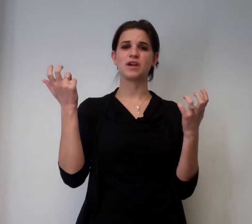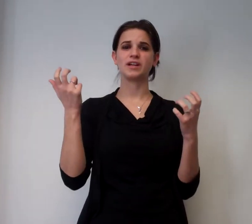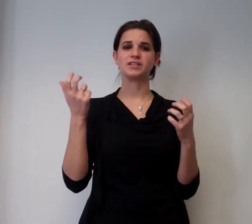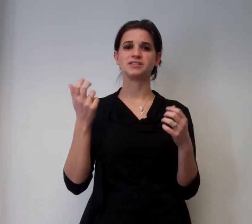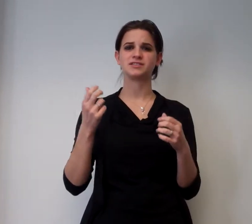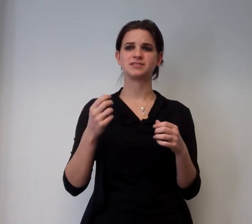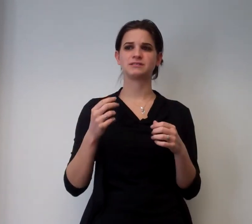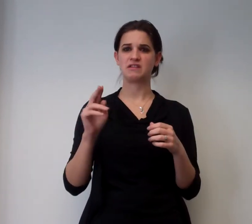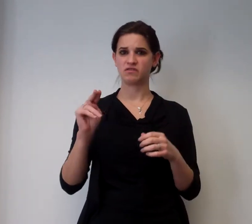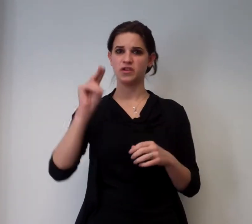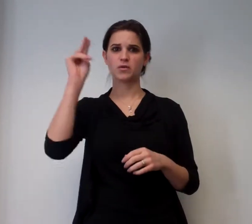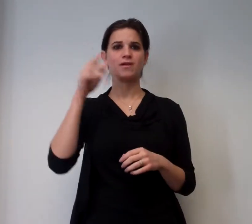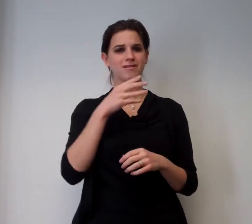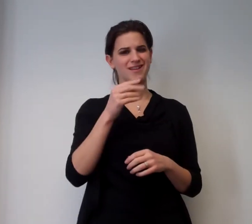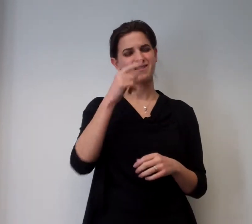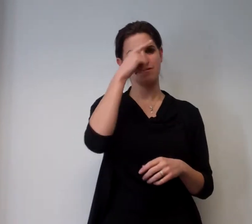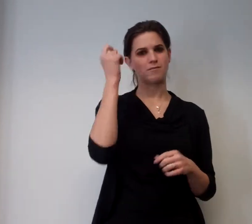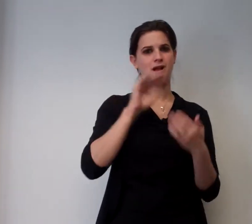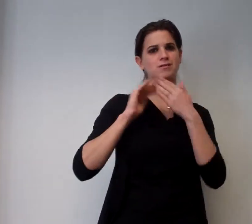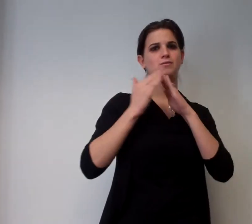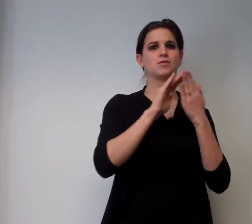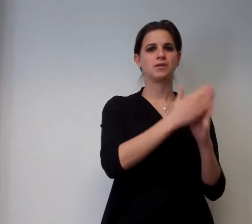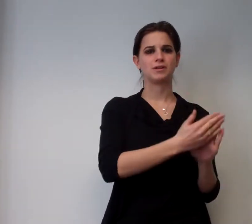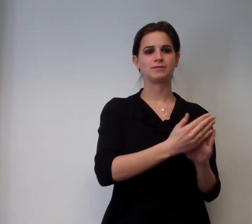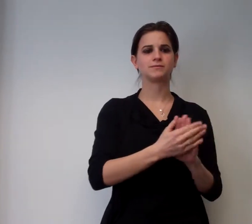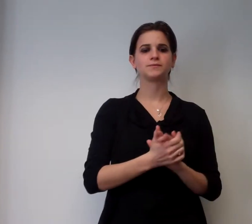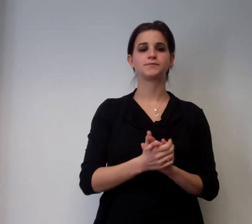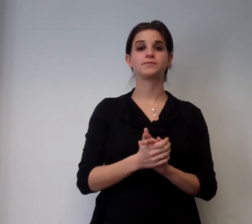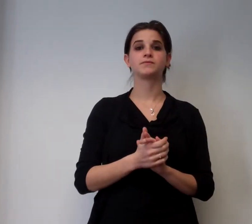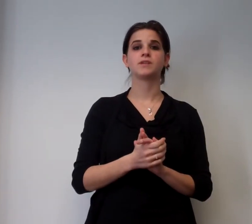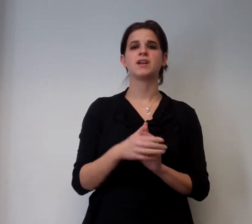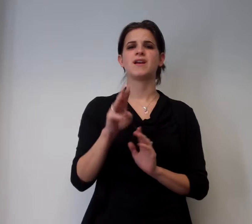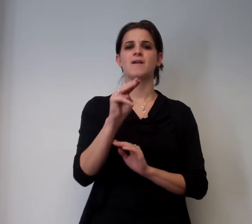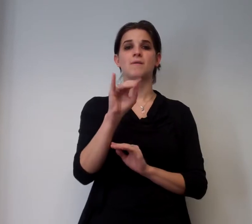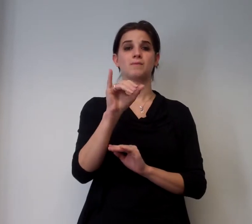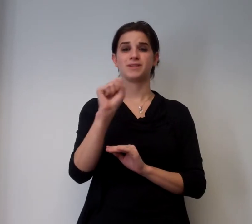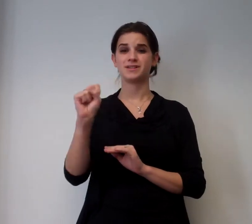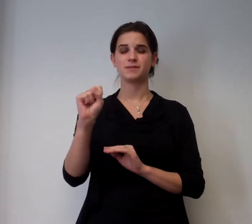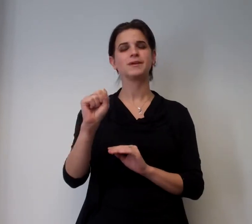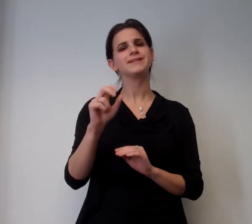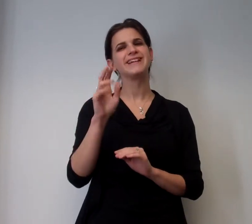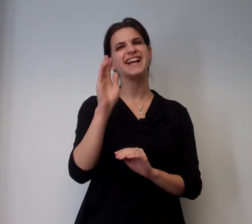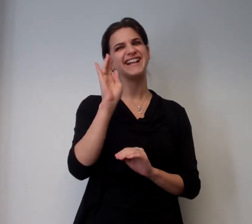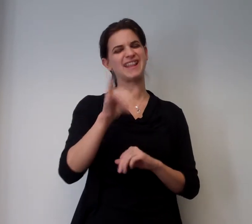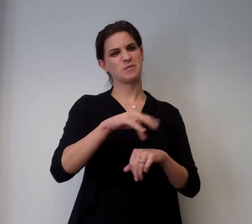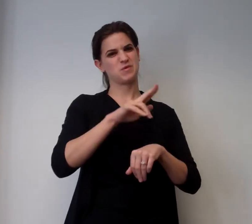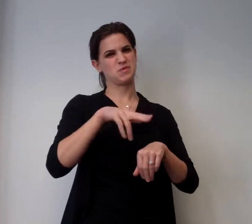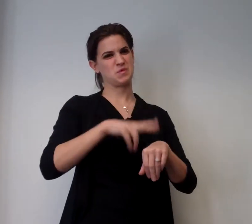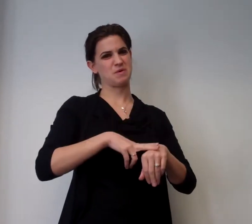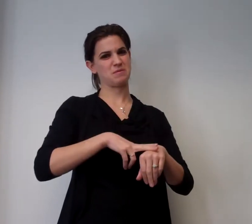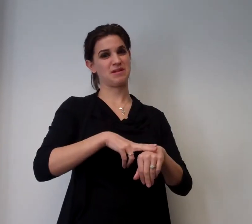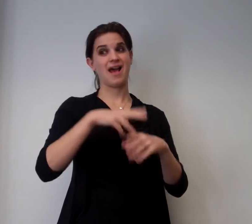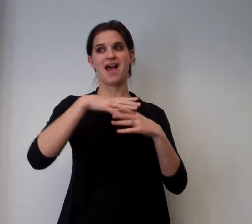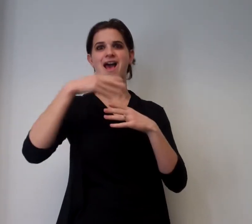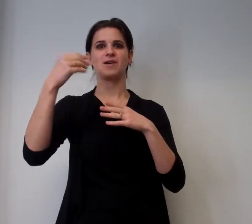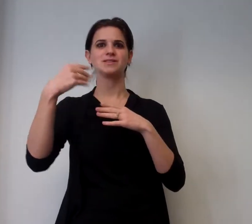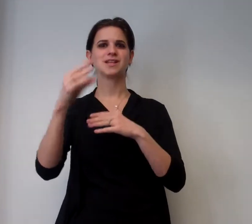and in other parts of the country. In Mississippi, they sort of expected this. This is sort of the norm. But outside of Mississippi, many parts of the